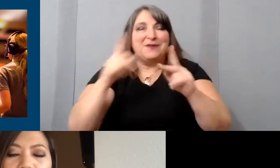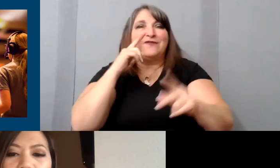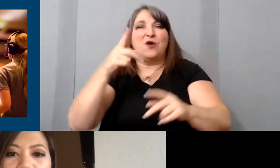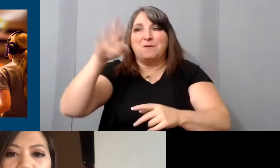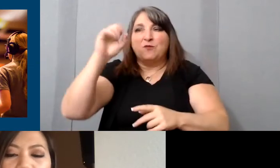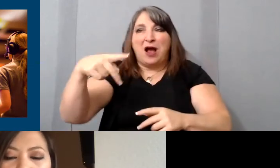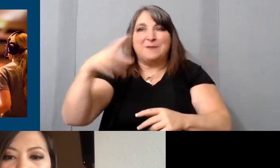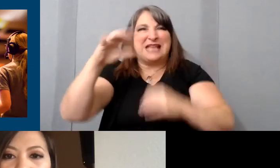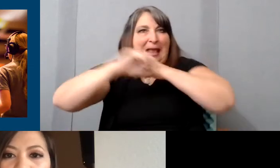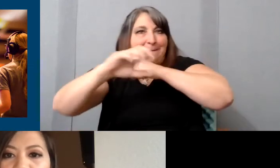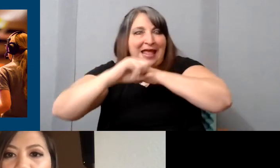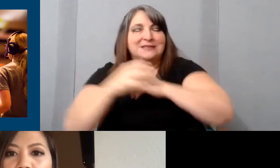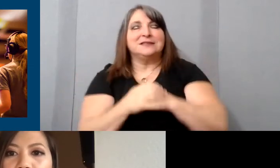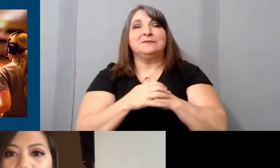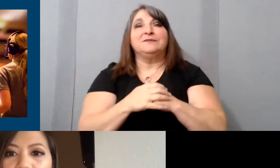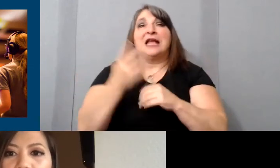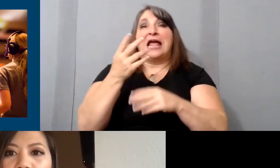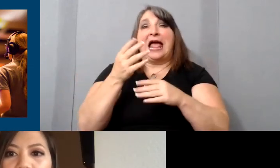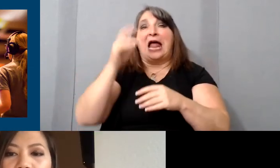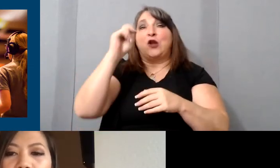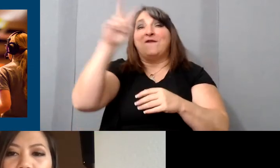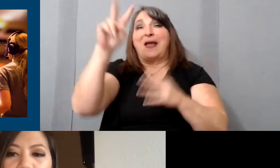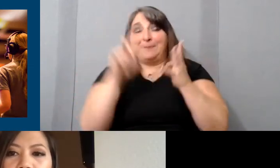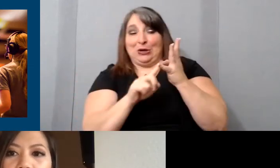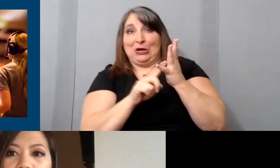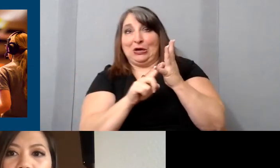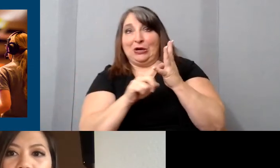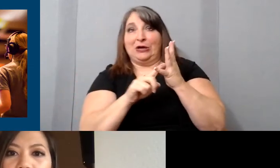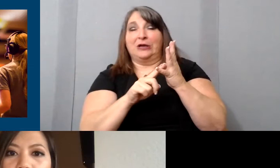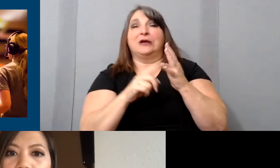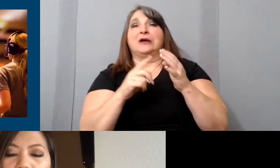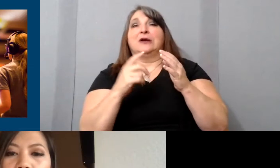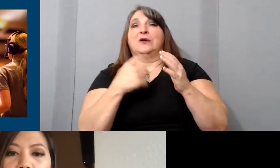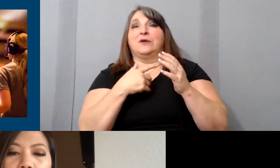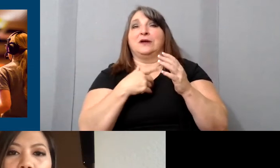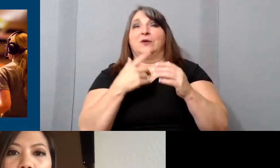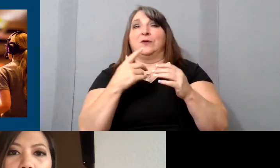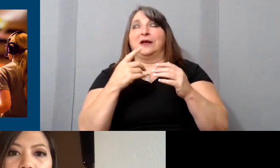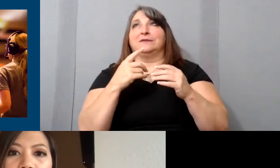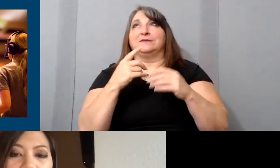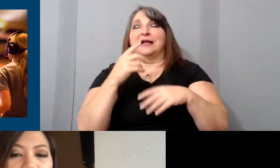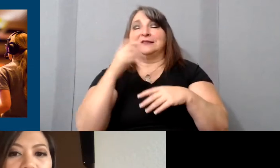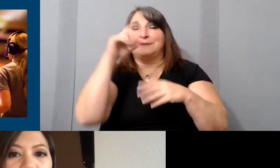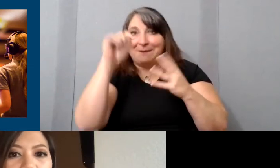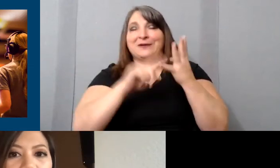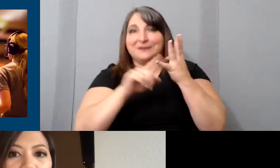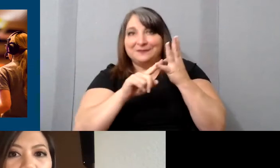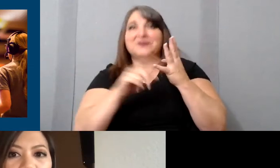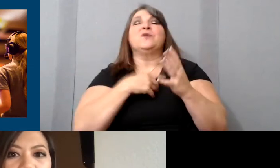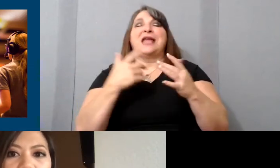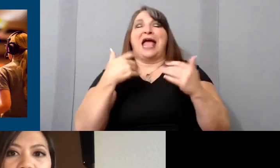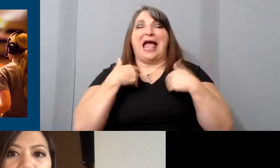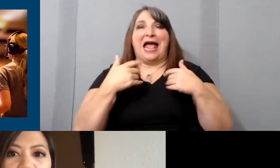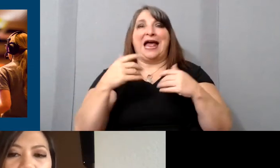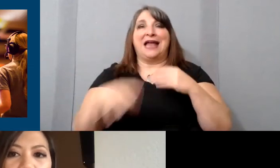At the end of November, we pitched about 23 stories with 75 stories running, and that totaled to an earned market ad value of more